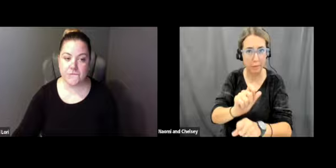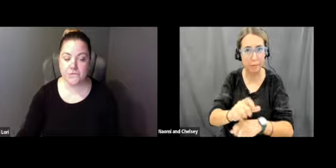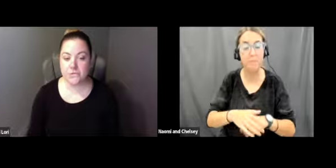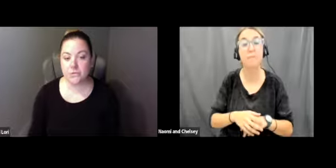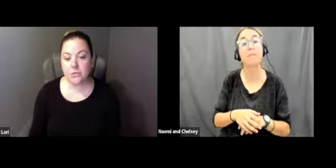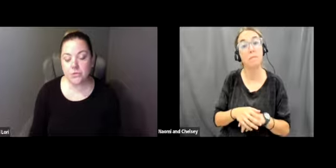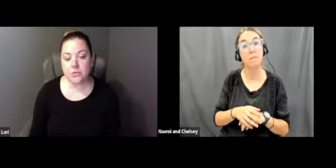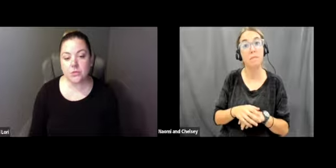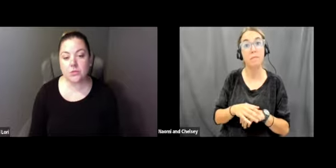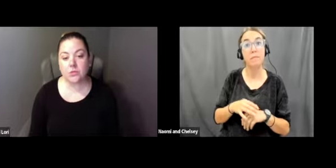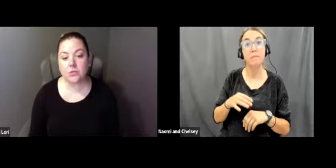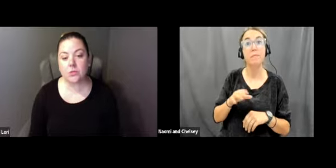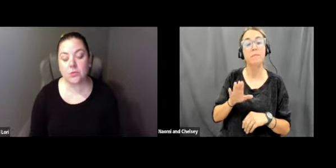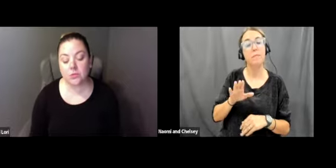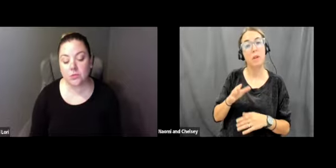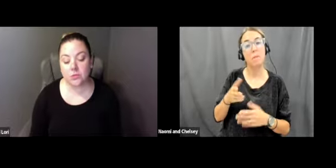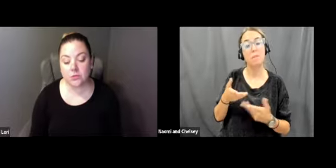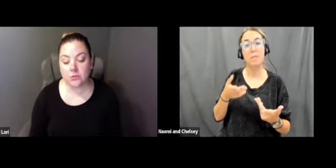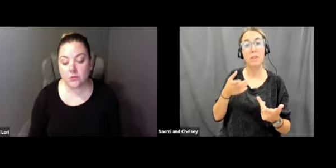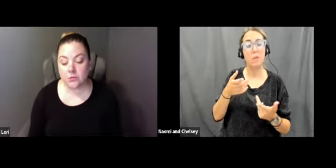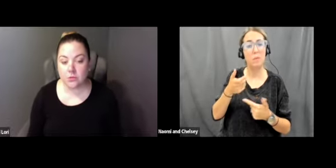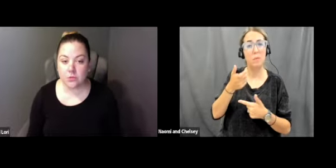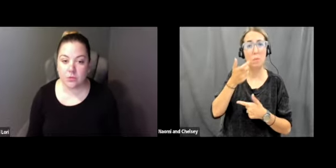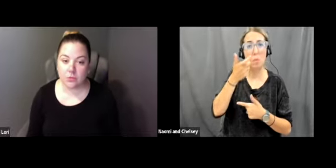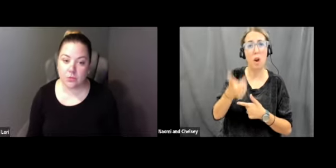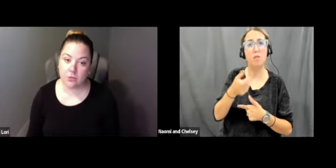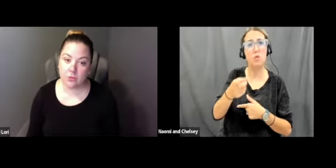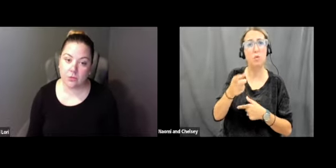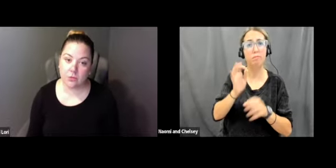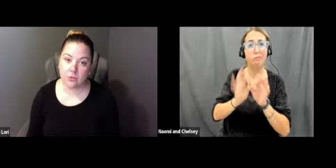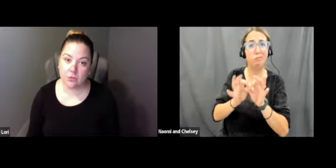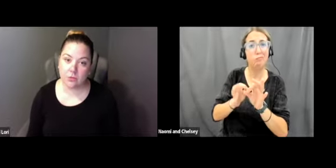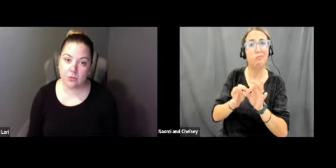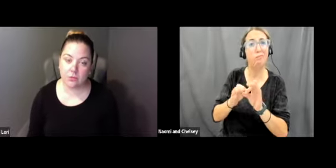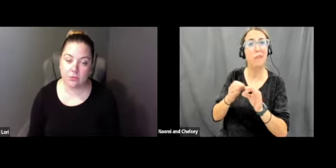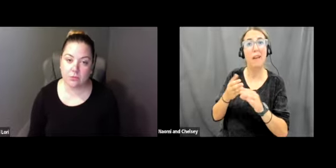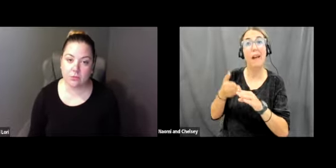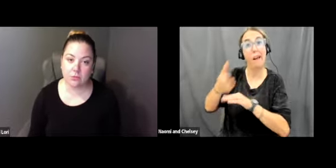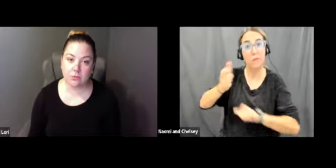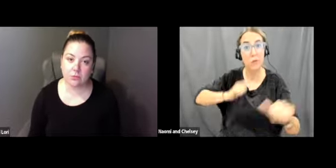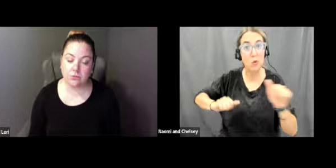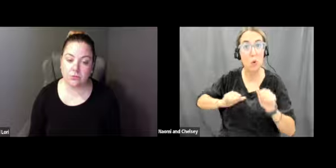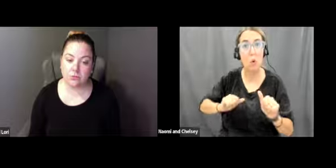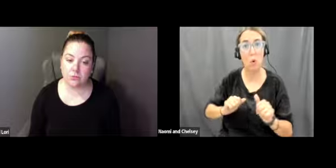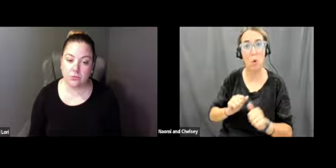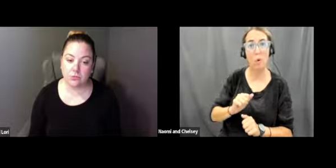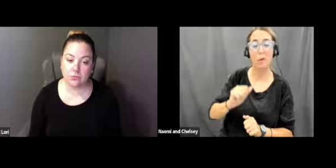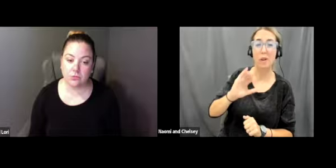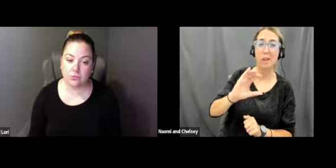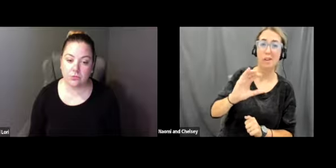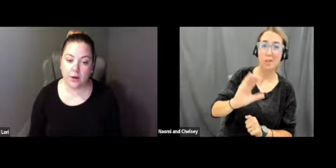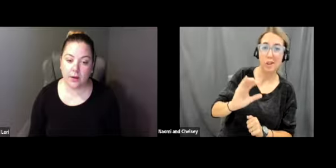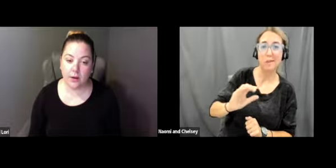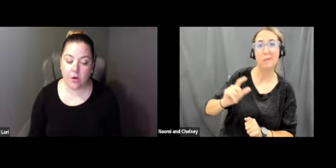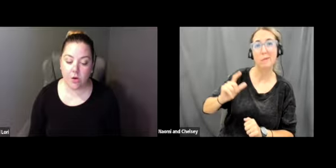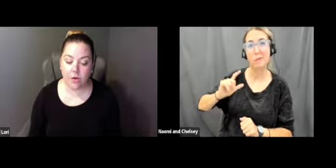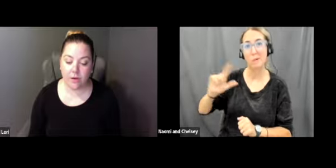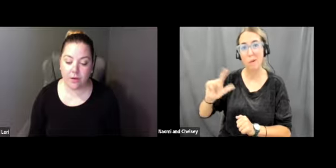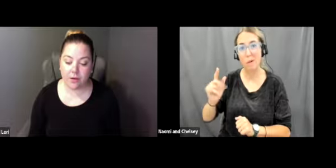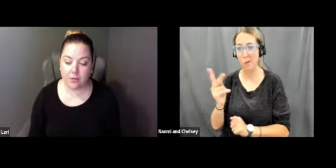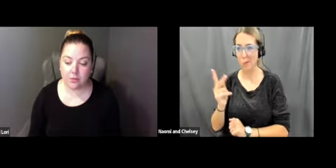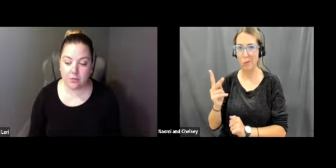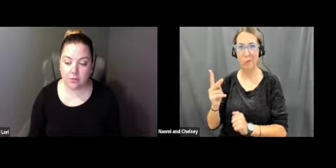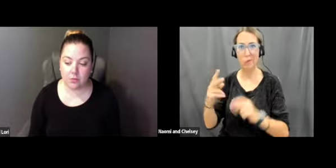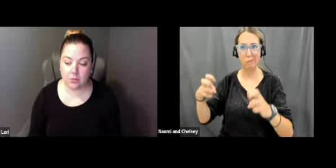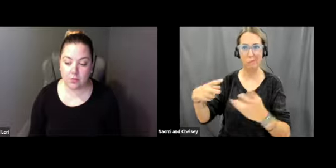you kind of had moments where maybe the content was bringing stuff up for you and it kind of took you